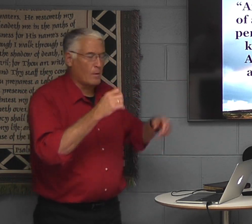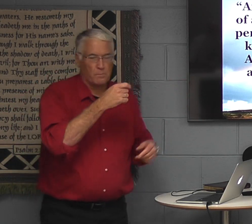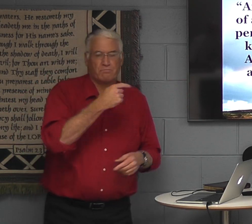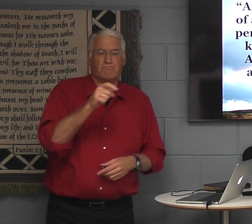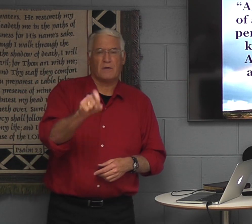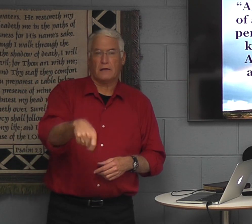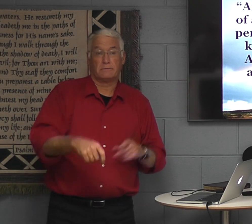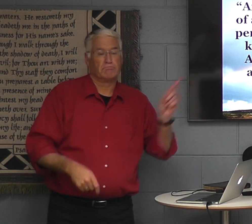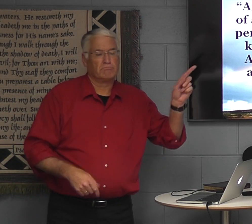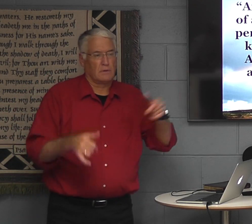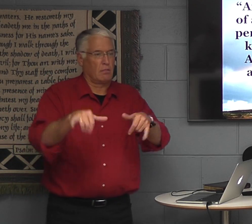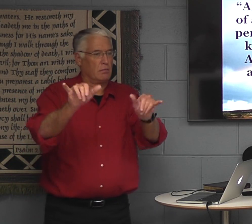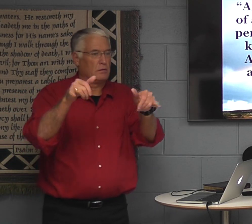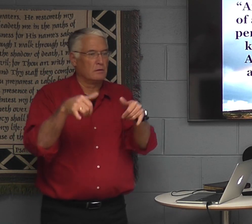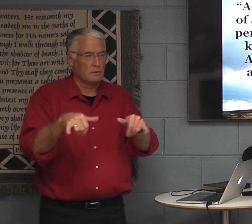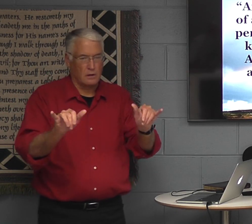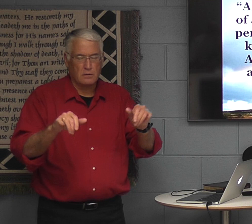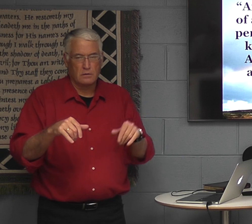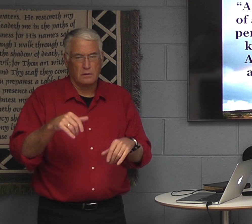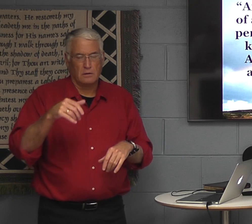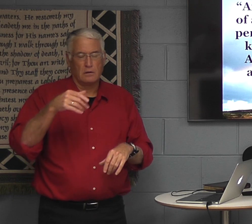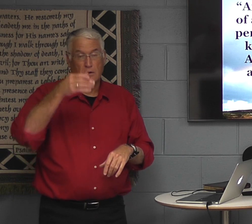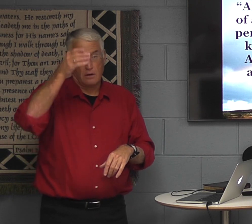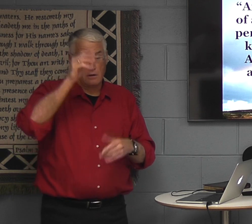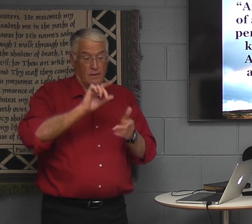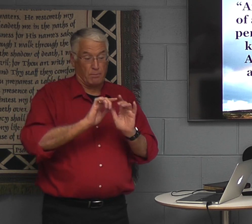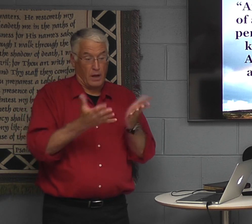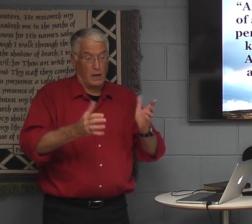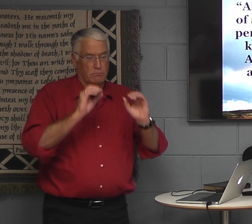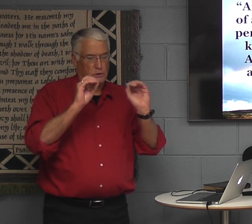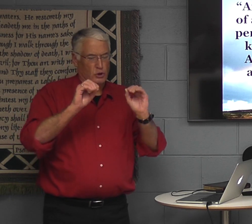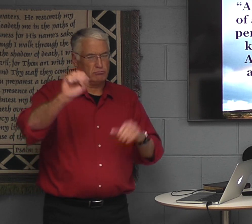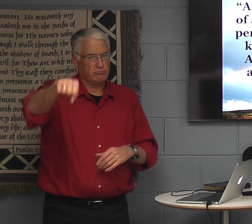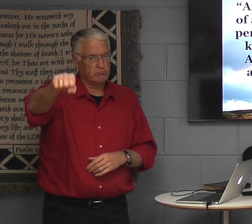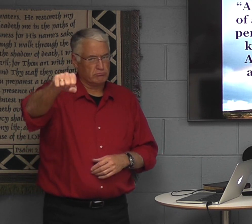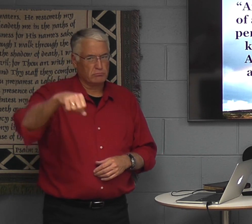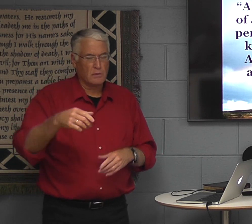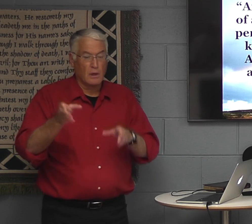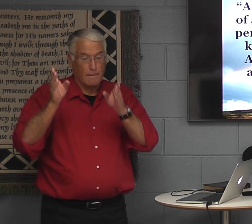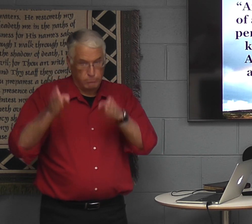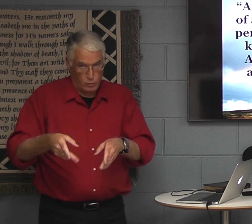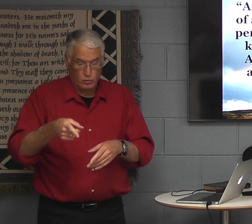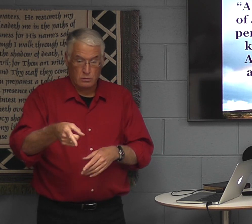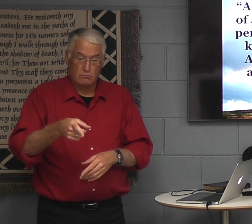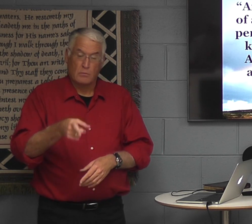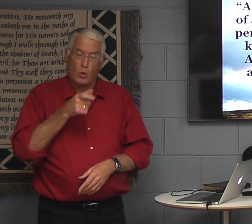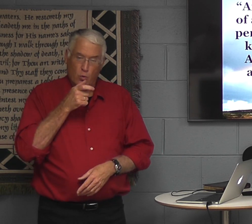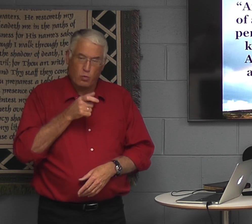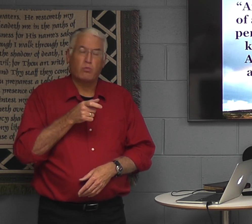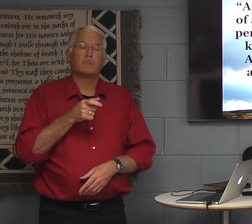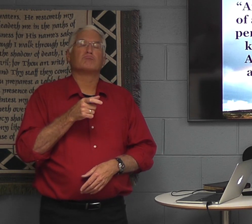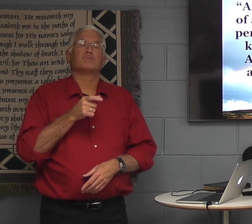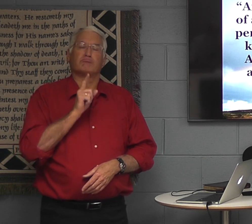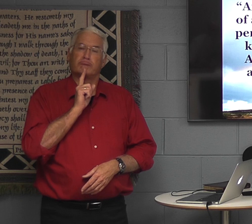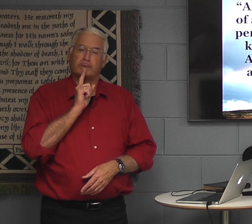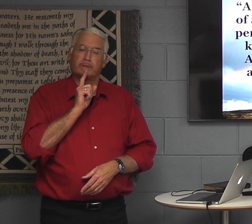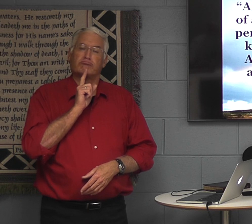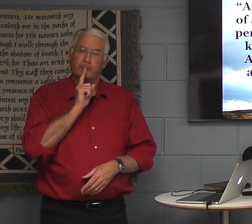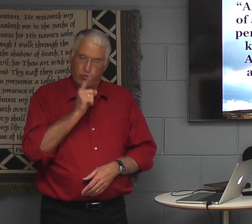But yes, today they have lethal injection. So that's still what the Bible teaches. If a person